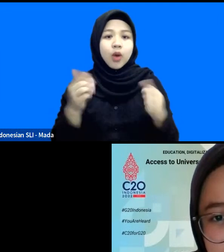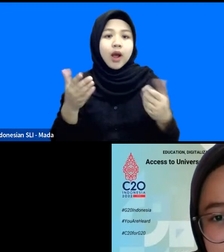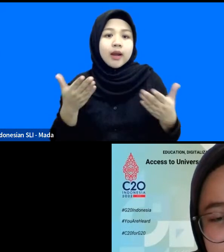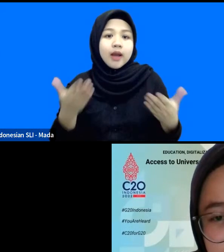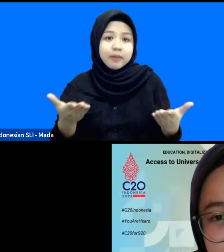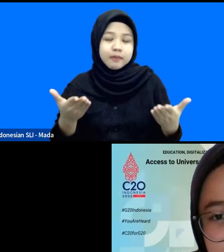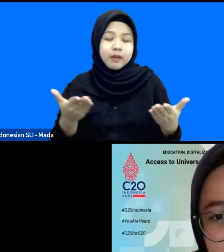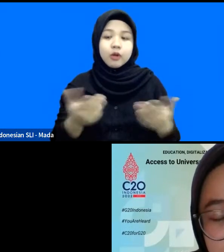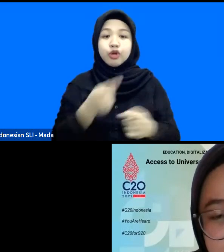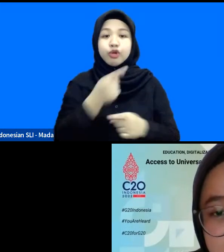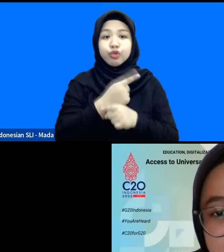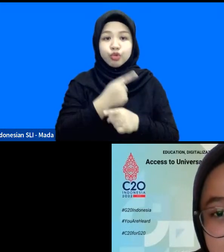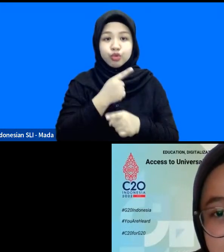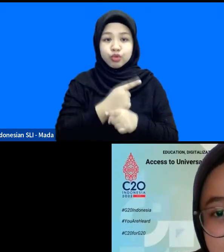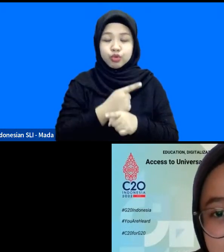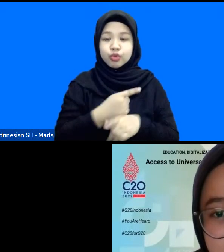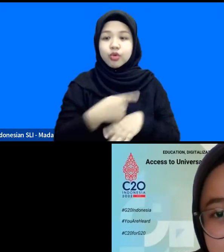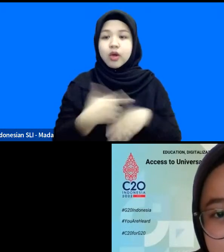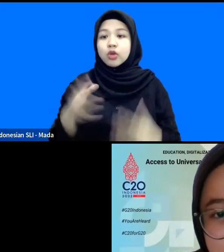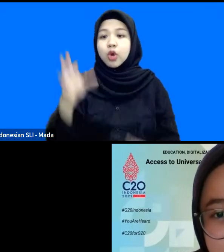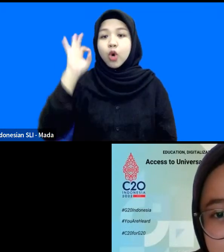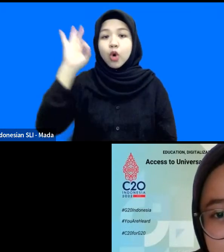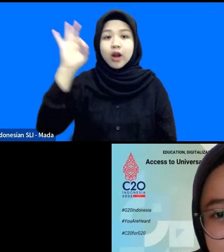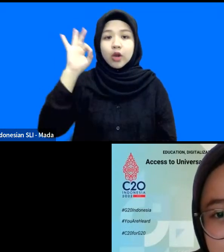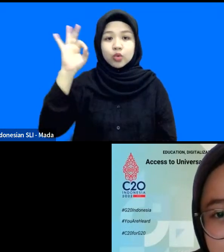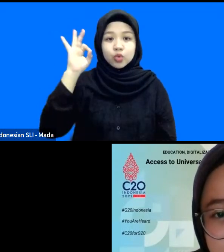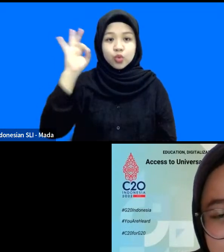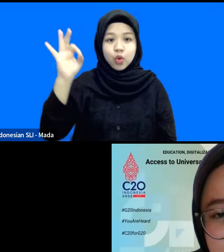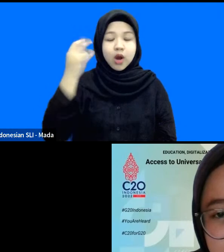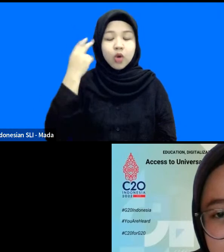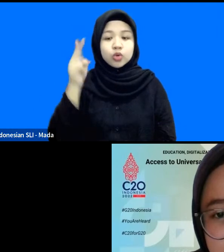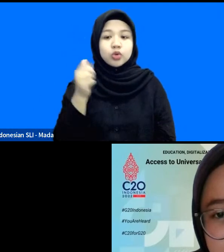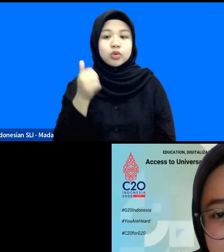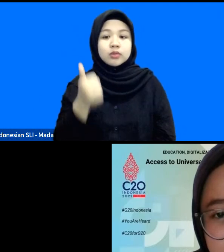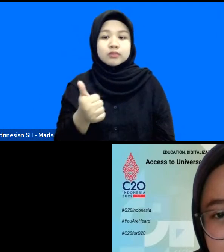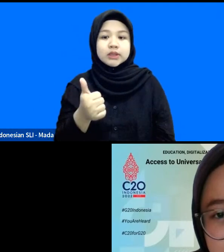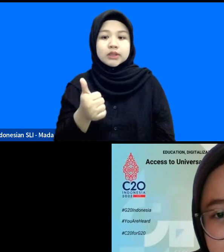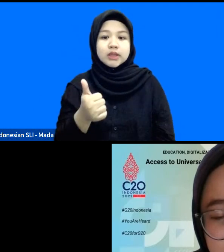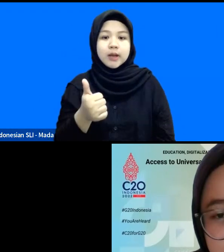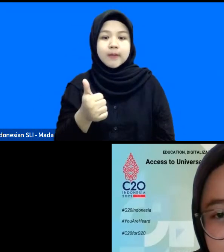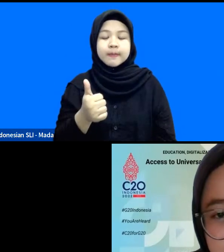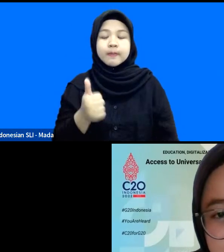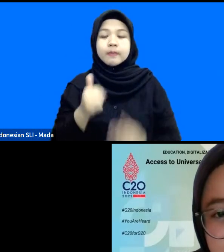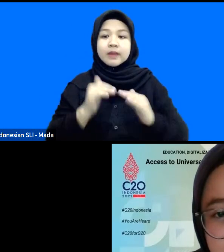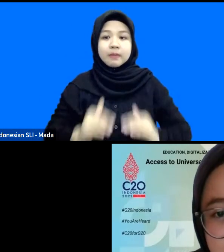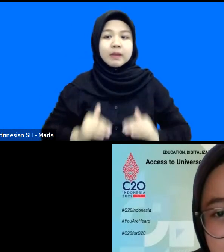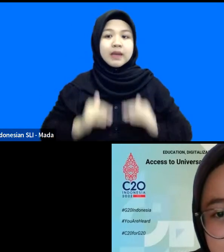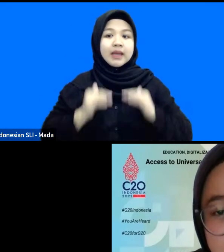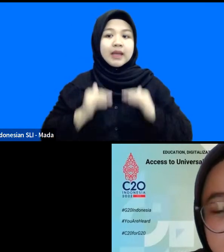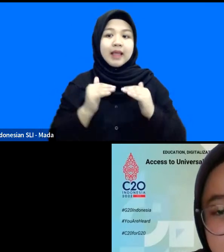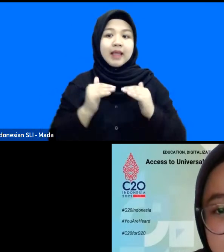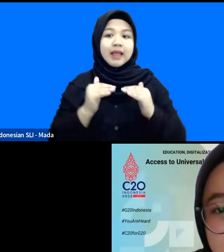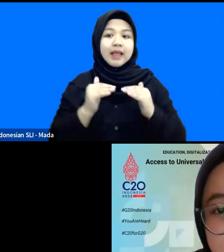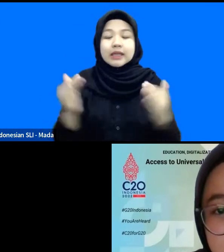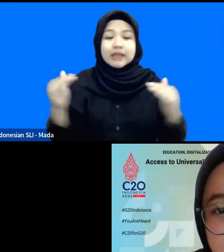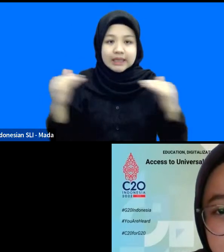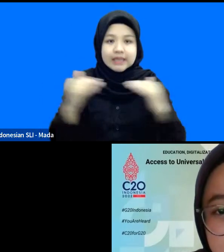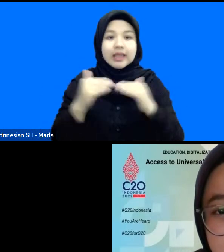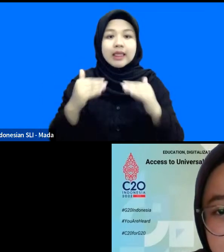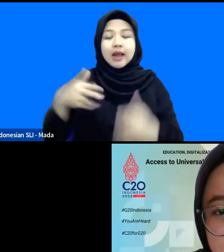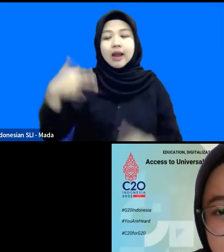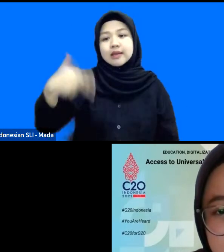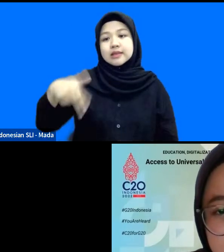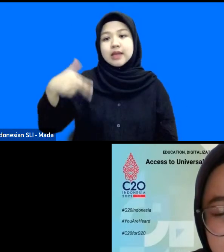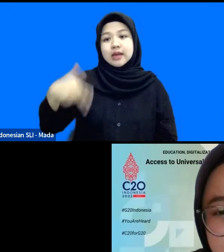equality? And then also how that you think the role of families and the communities can build